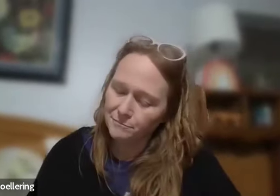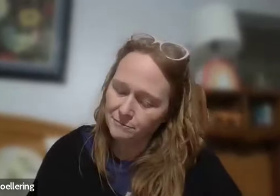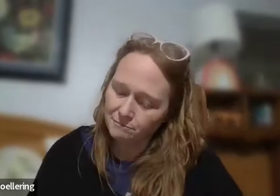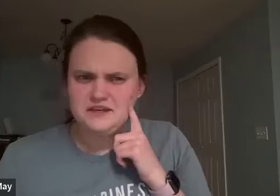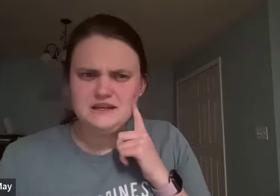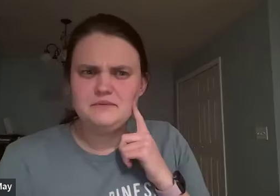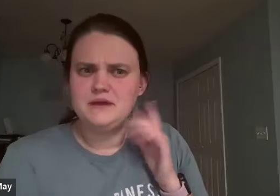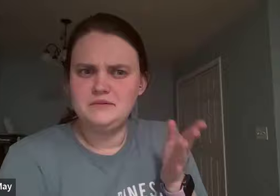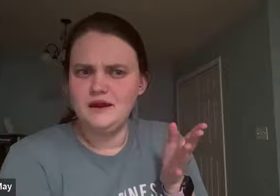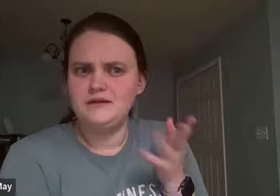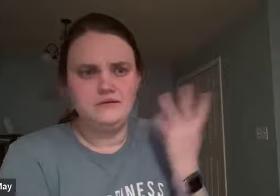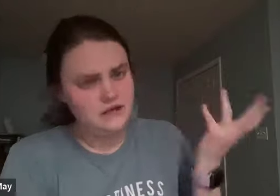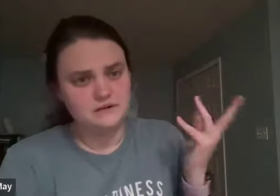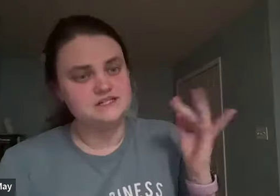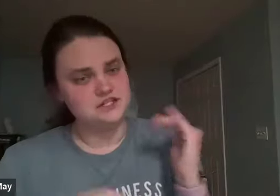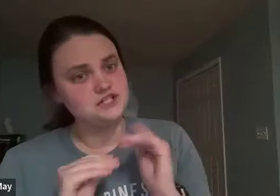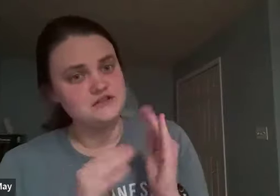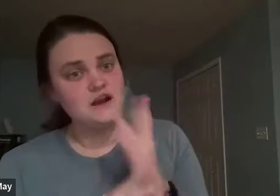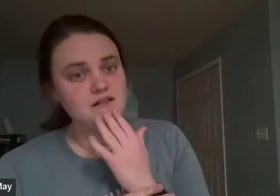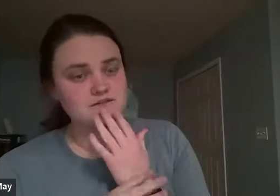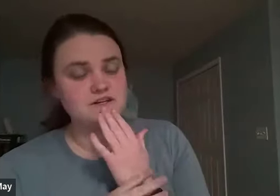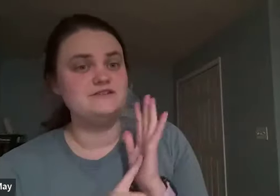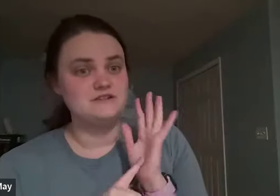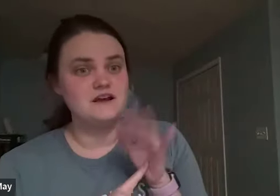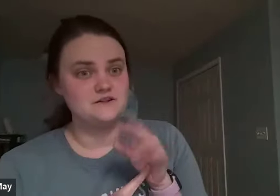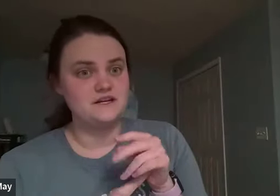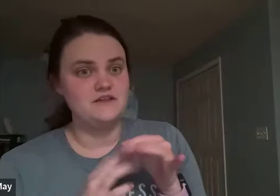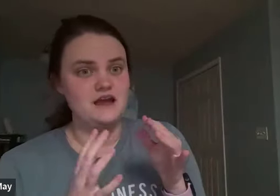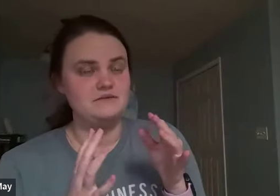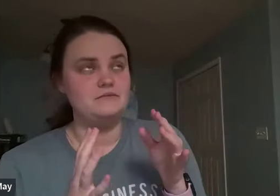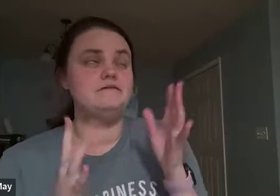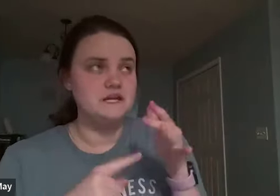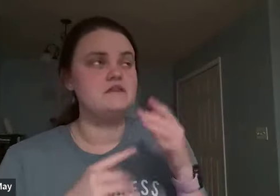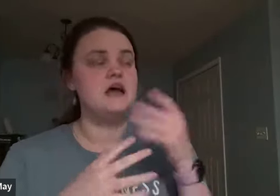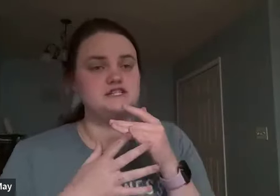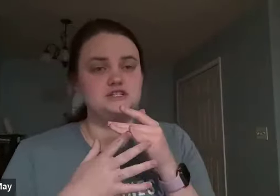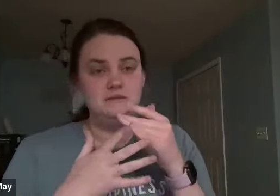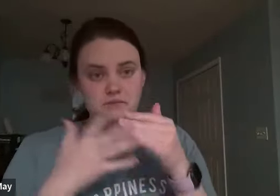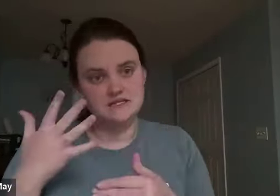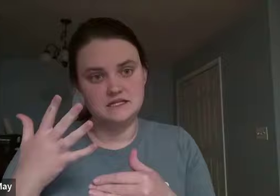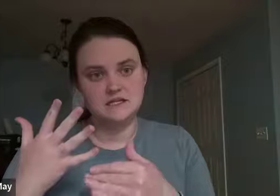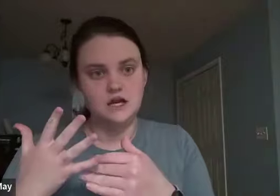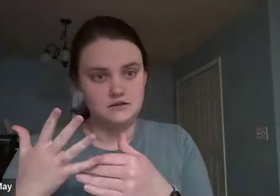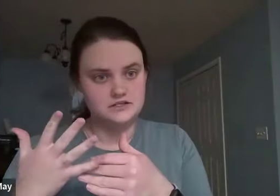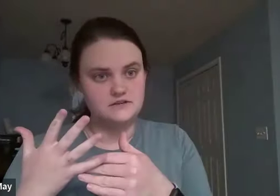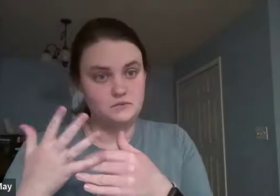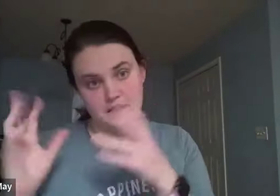Yeah, I think you did, but maybe not. Anyways, she'll share the colors video. There's a colors video that has just the basic colors of the